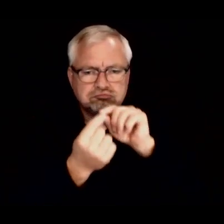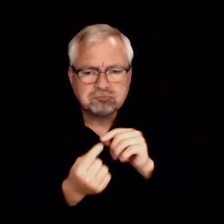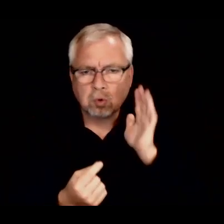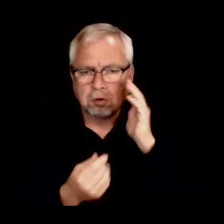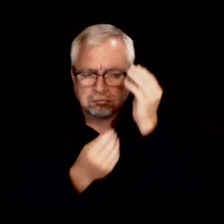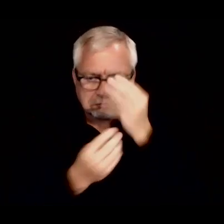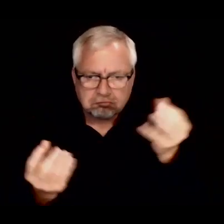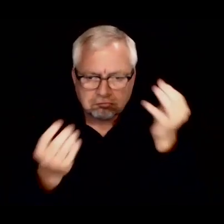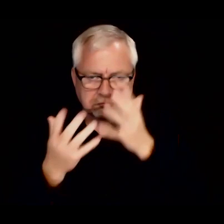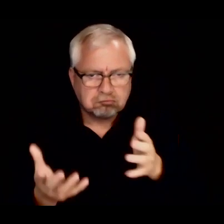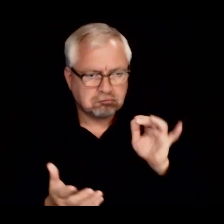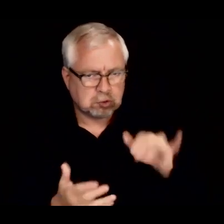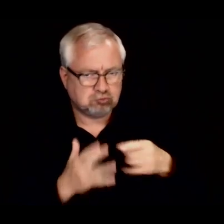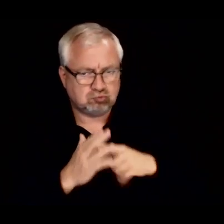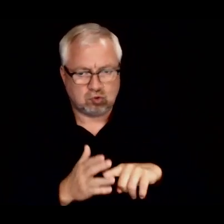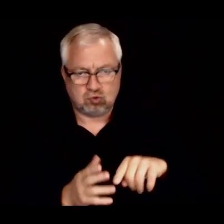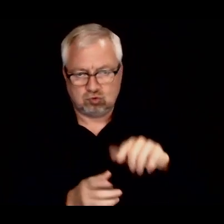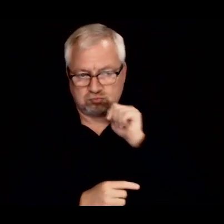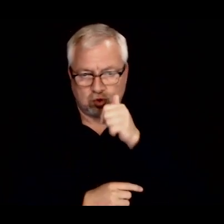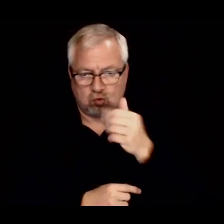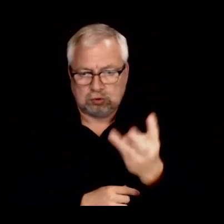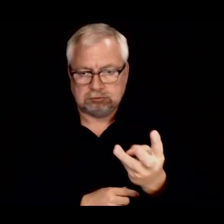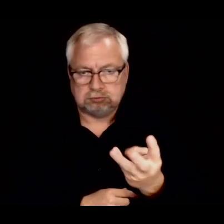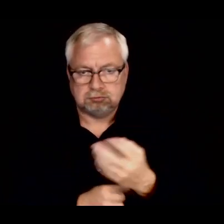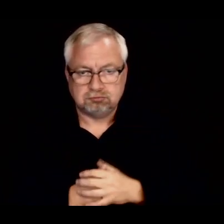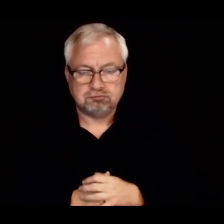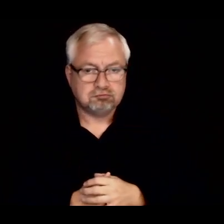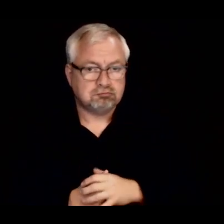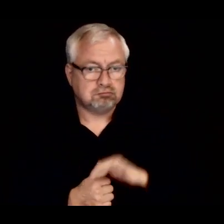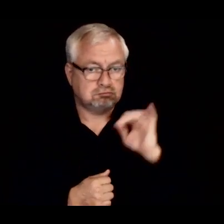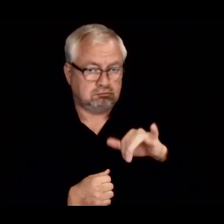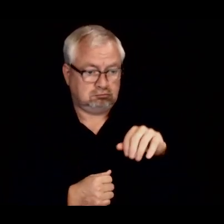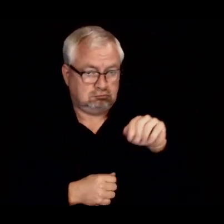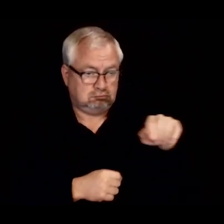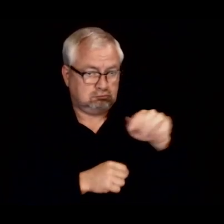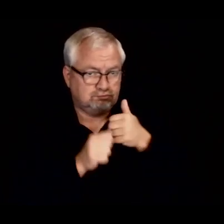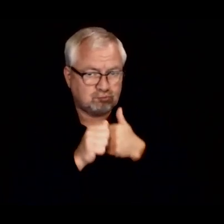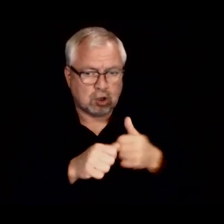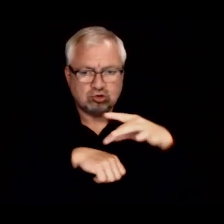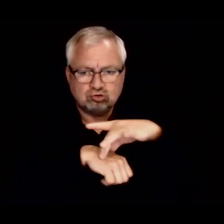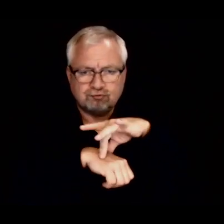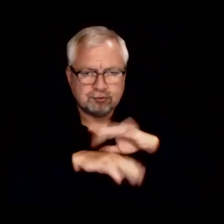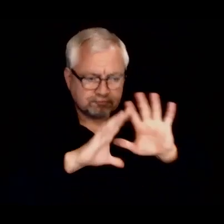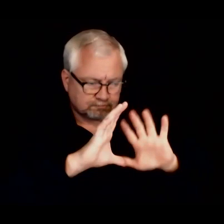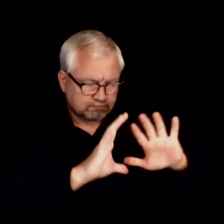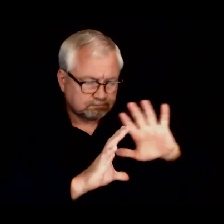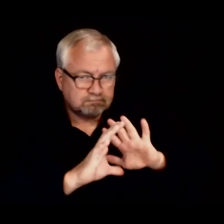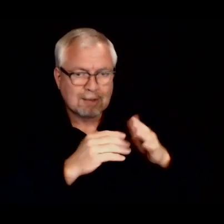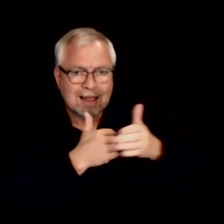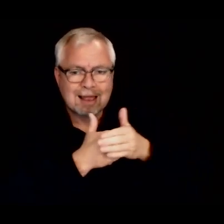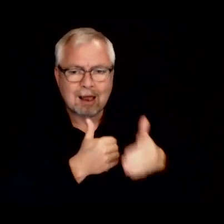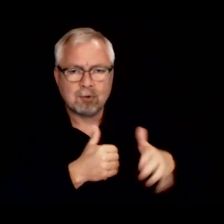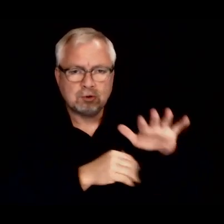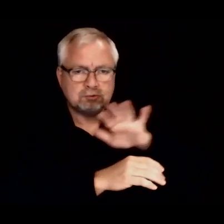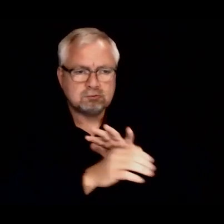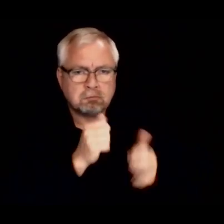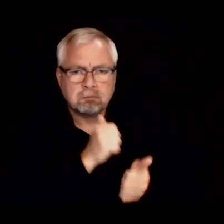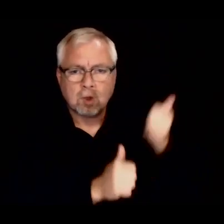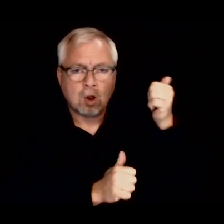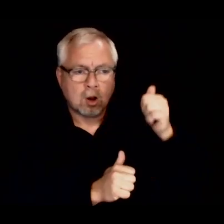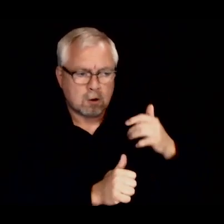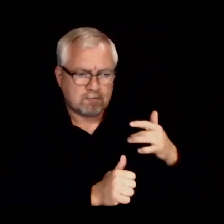to create these sites in some of the neighborhoods that were the most affected by these